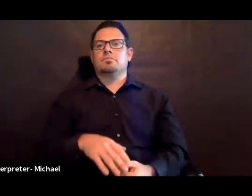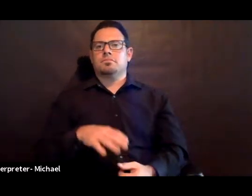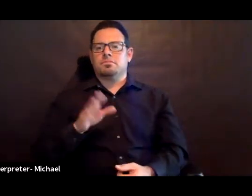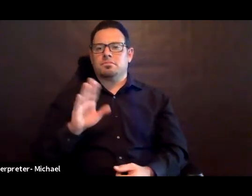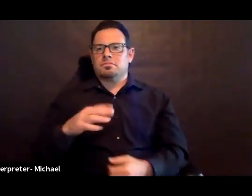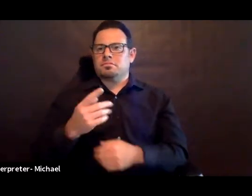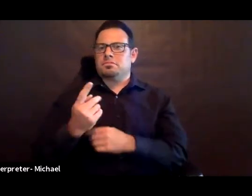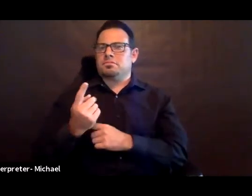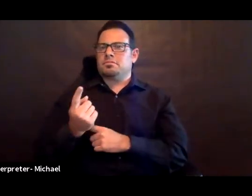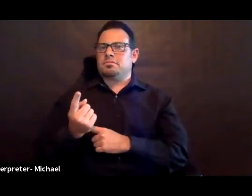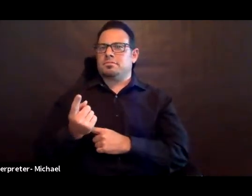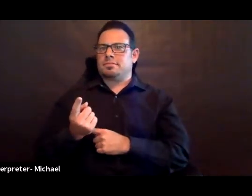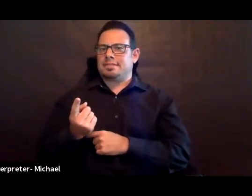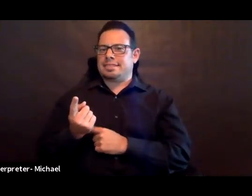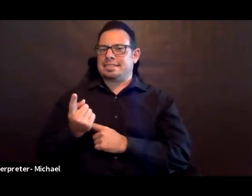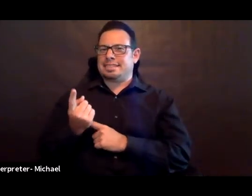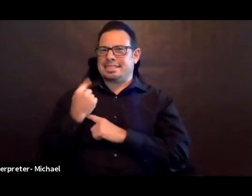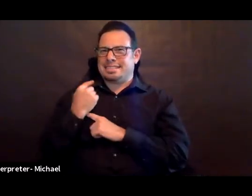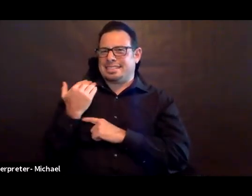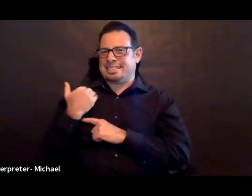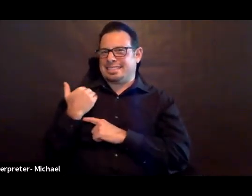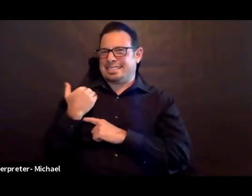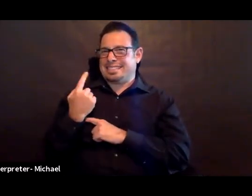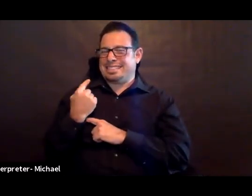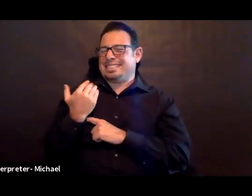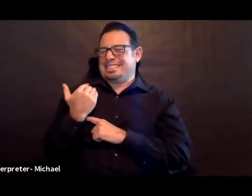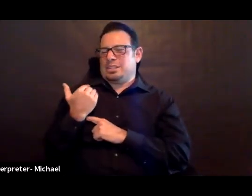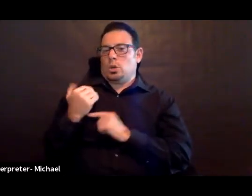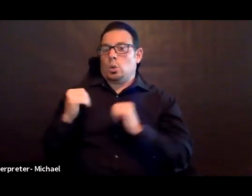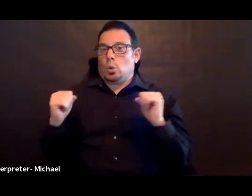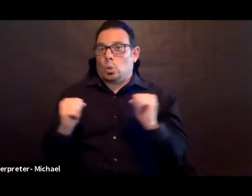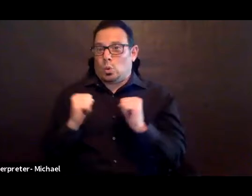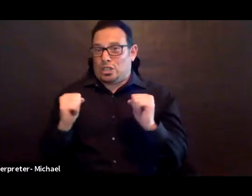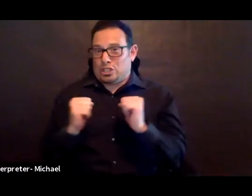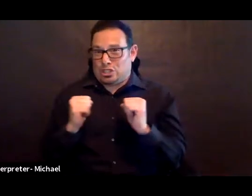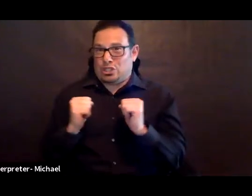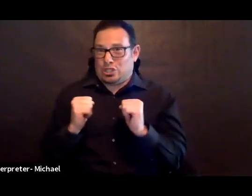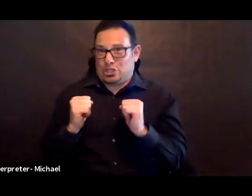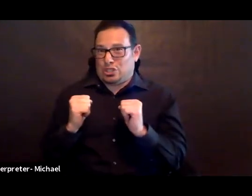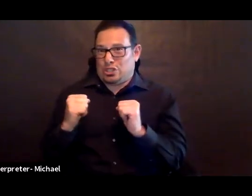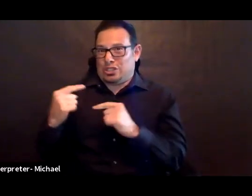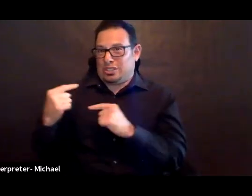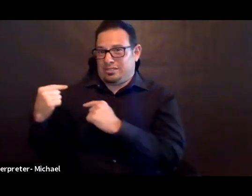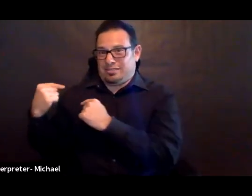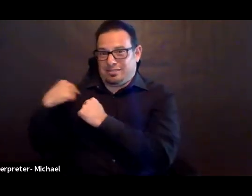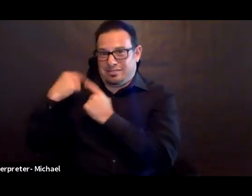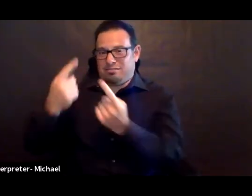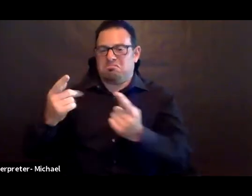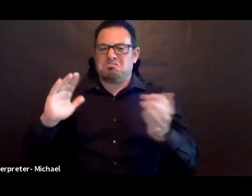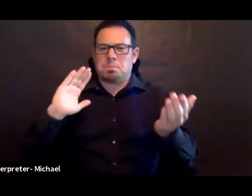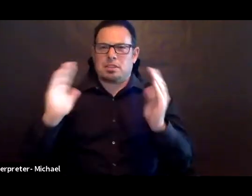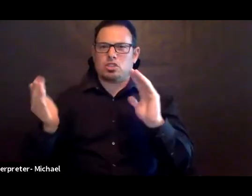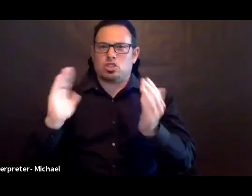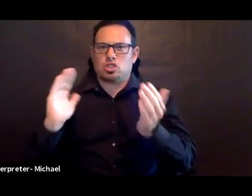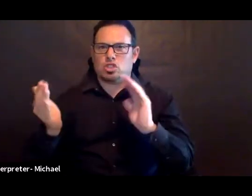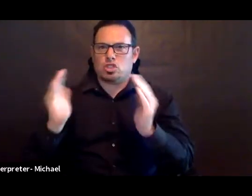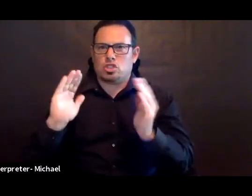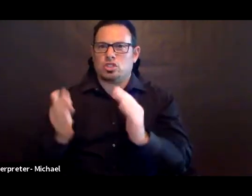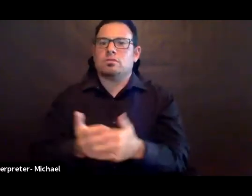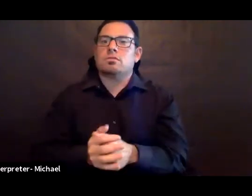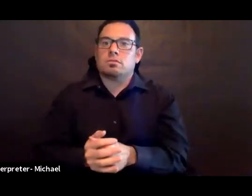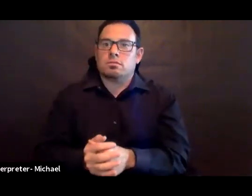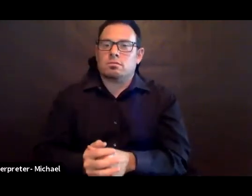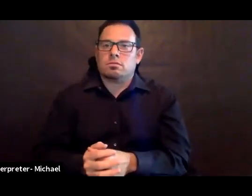cases again, but it would take a while to sort of equilibrate with the actual number of cases. But as I